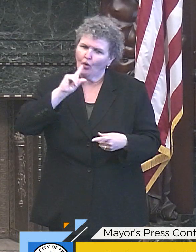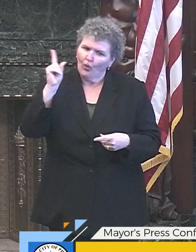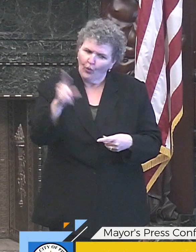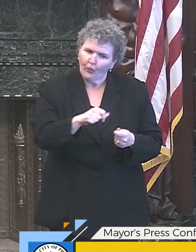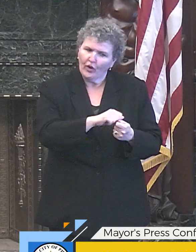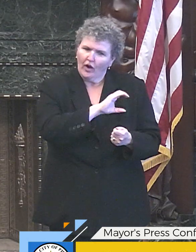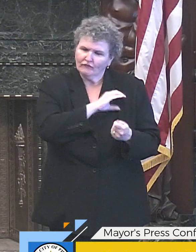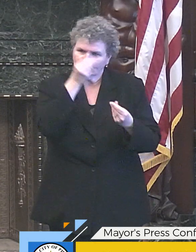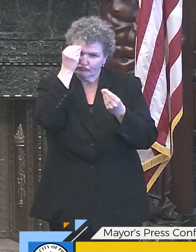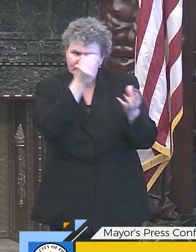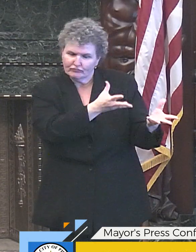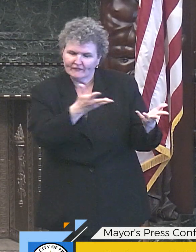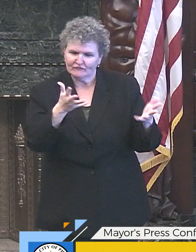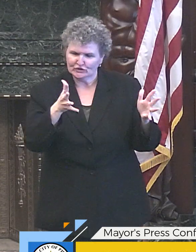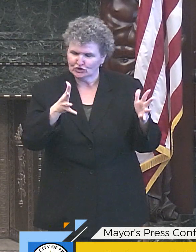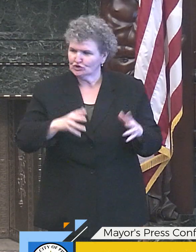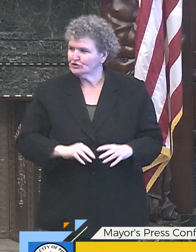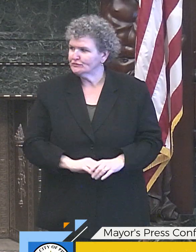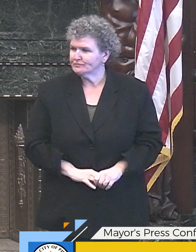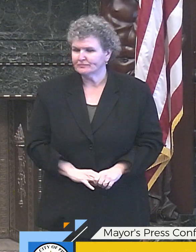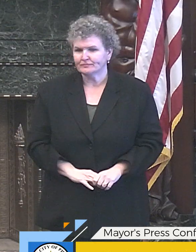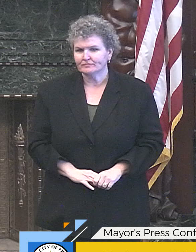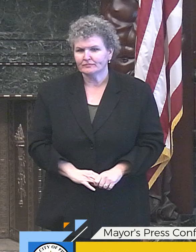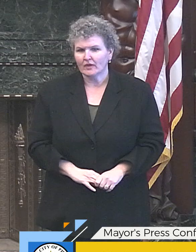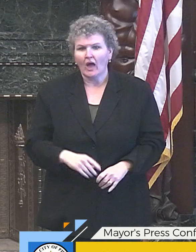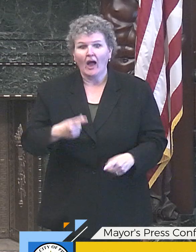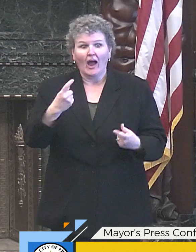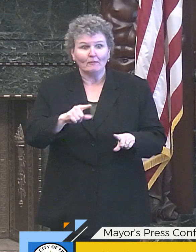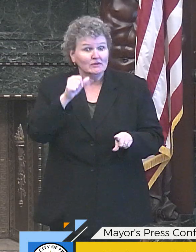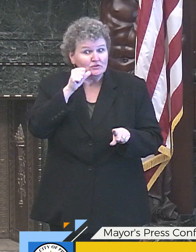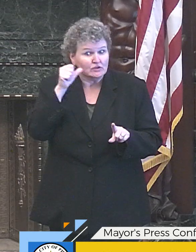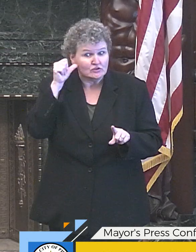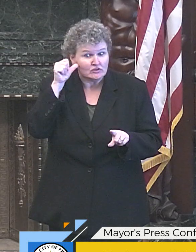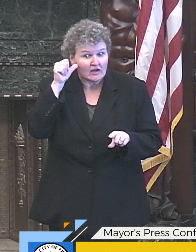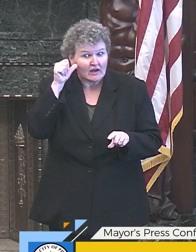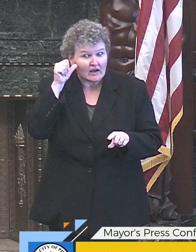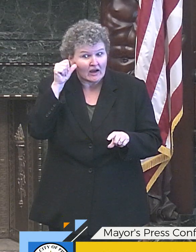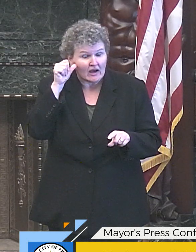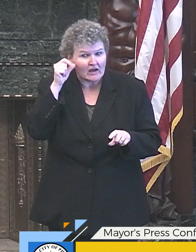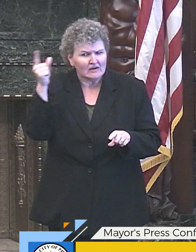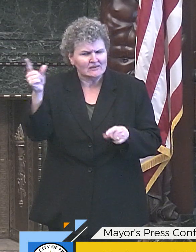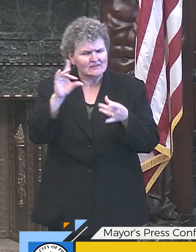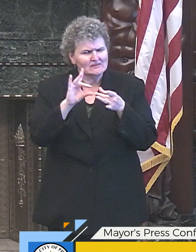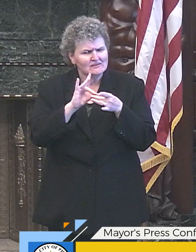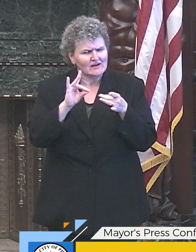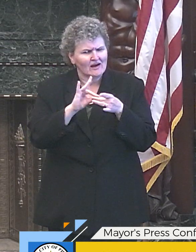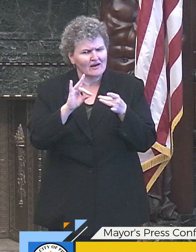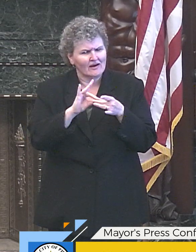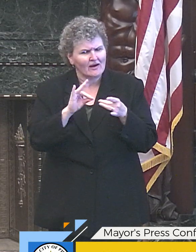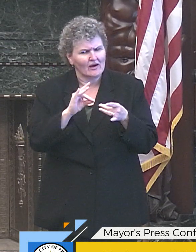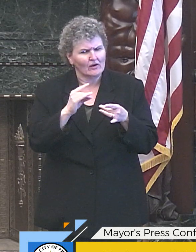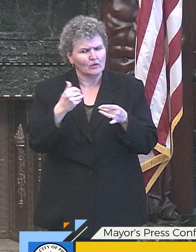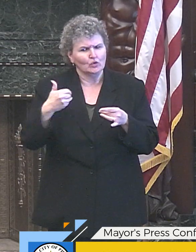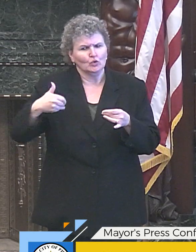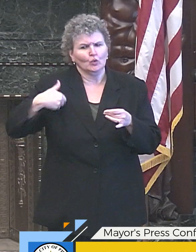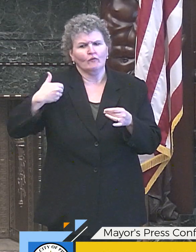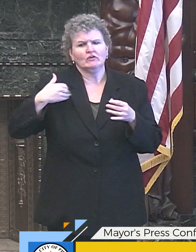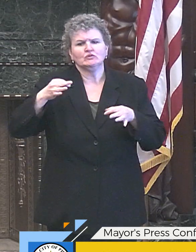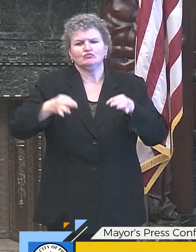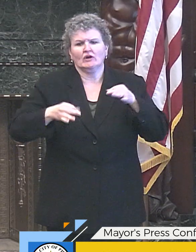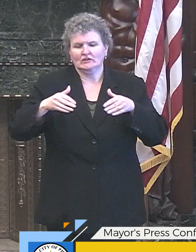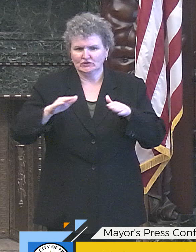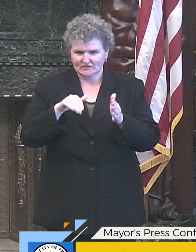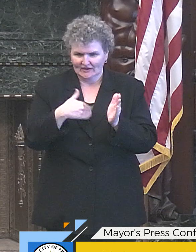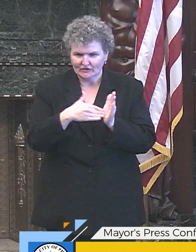And yesterday there was a case in the Juvenile Justice Center of an employee wondering if there